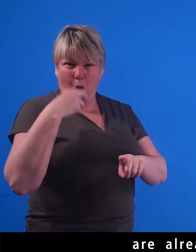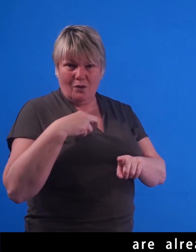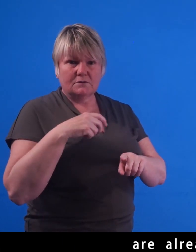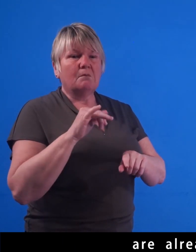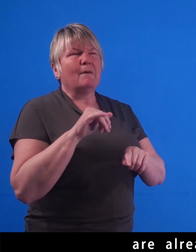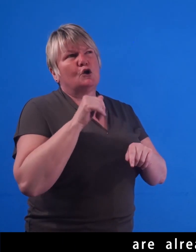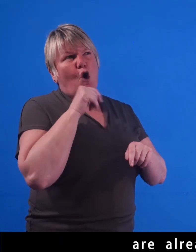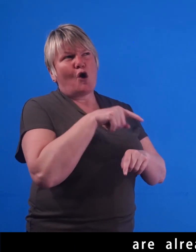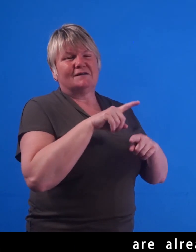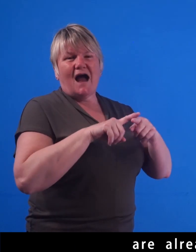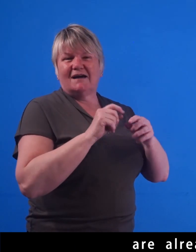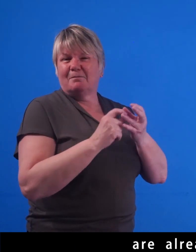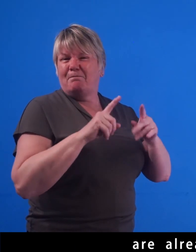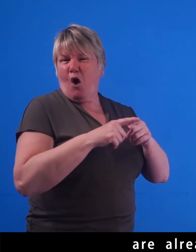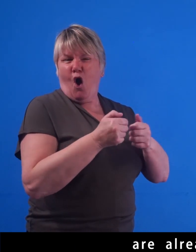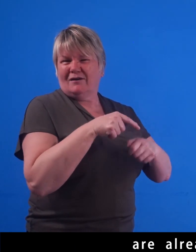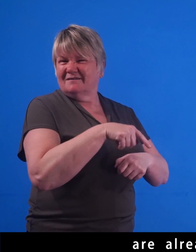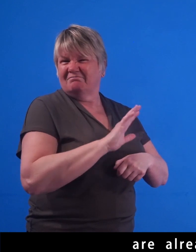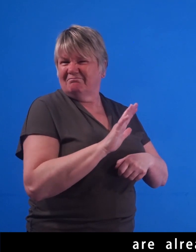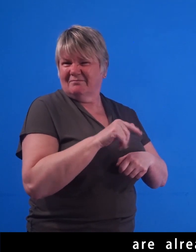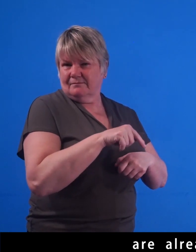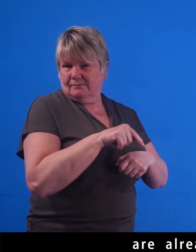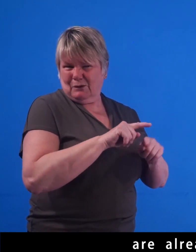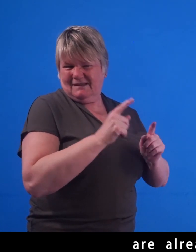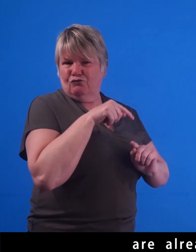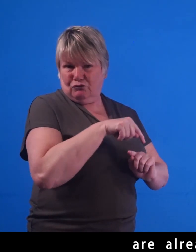very outdated, except perhaps for the Xbox.